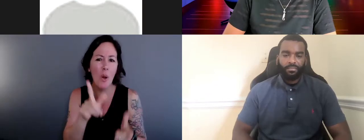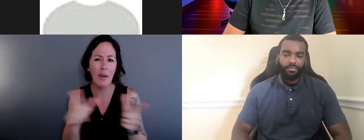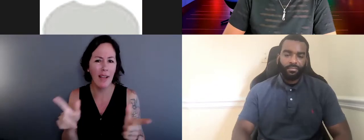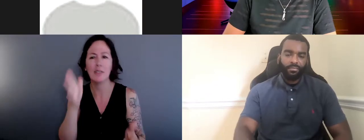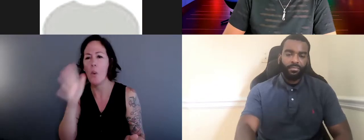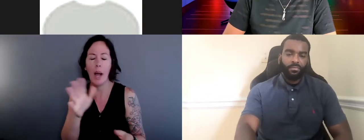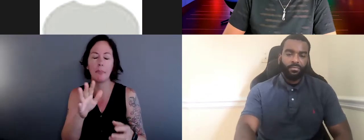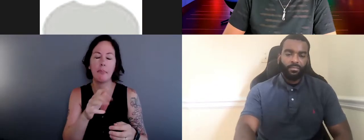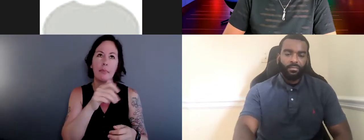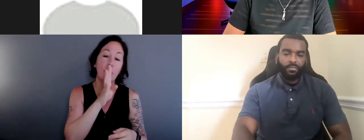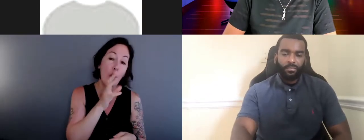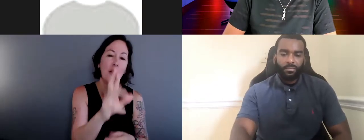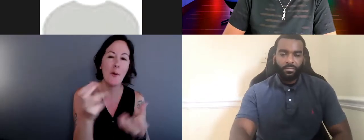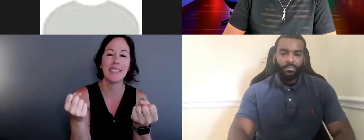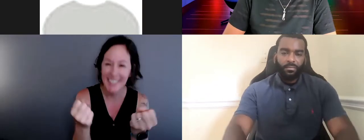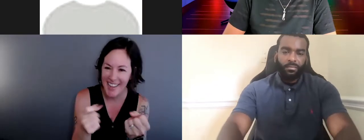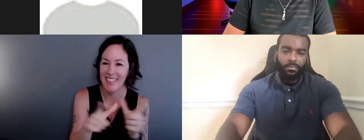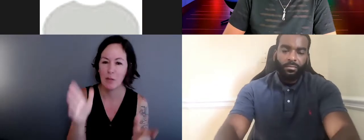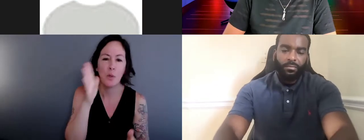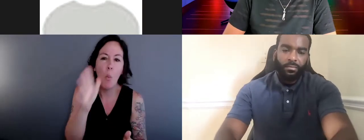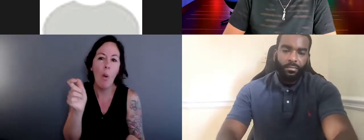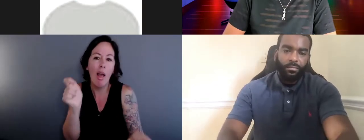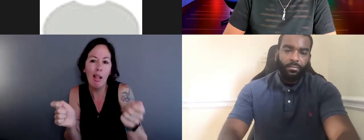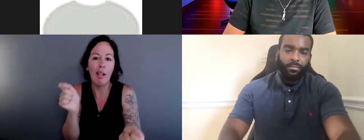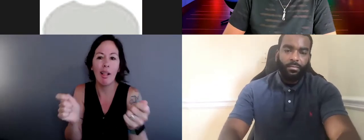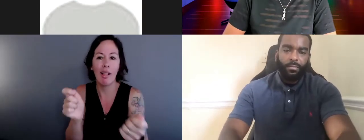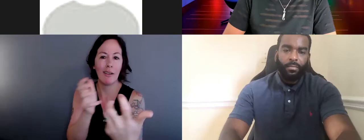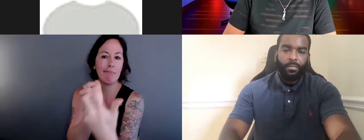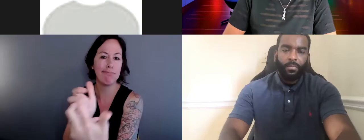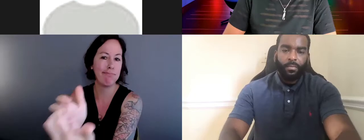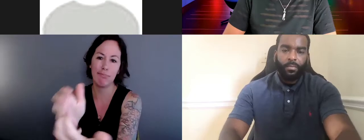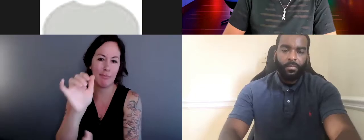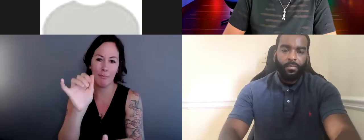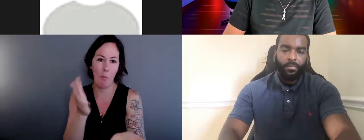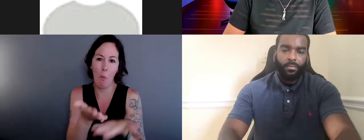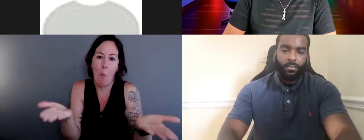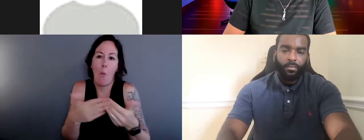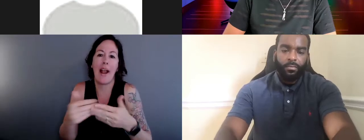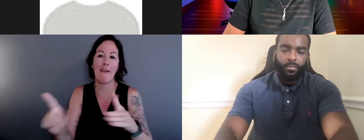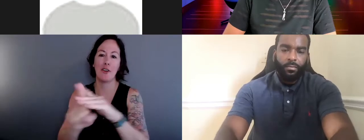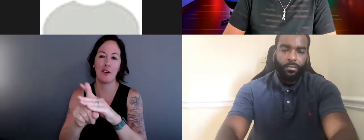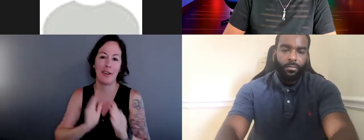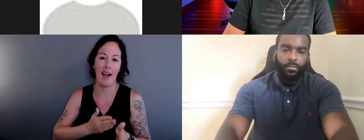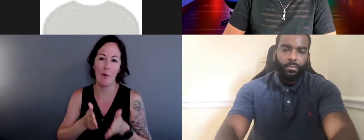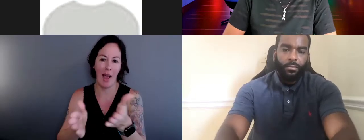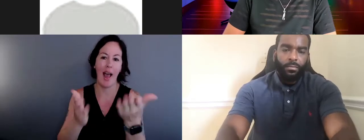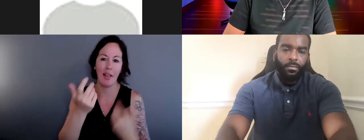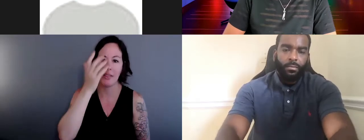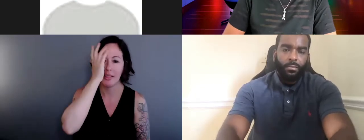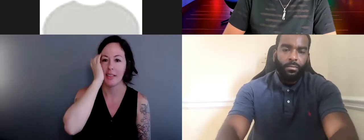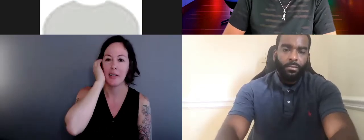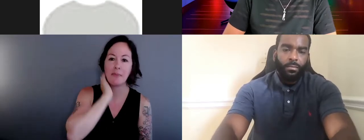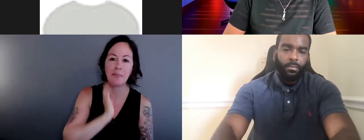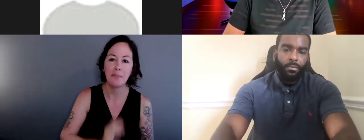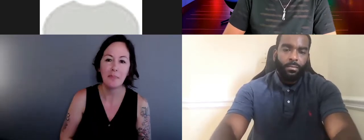ASL is adapting just like any other language, and whether it's spoken or signed. And, we always adapt